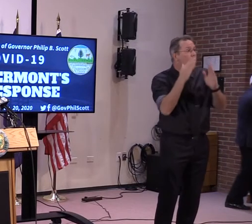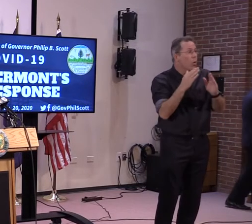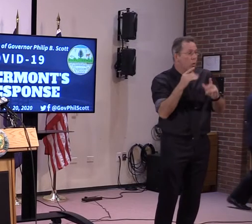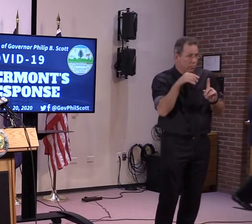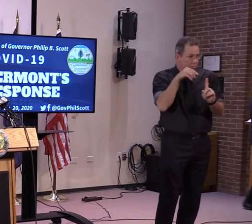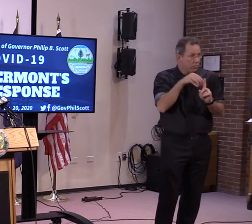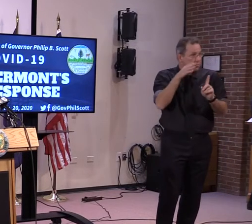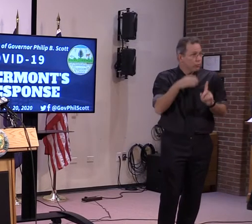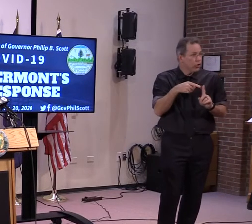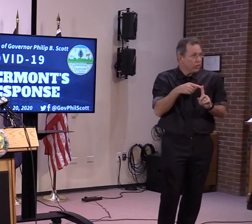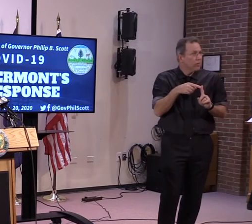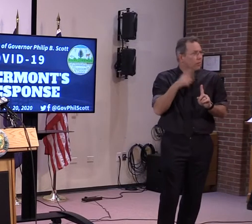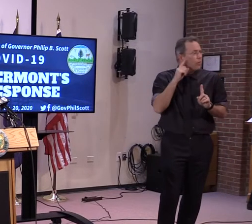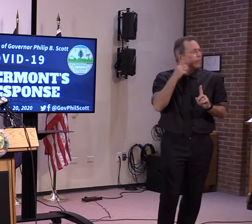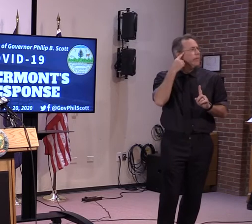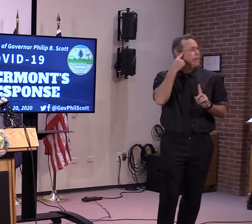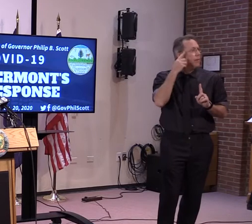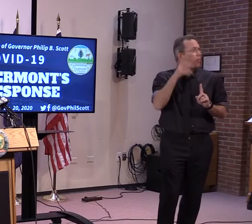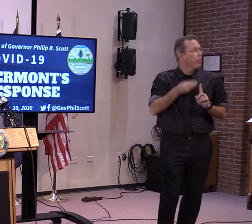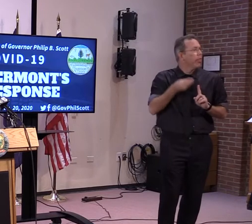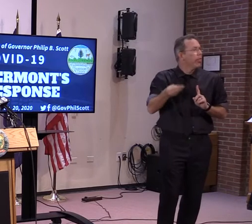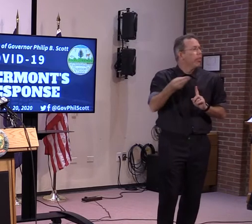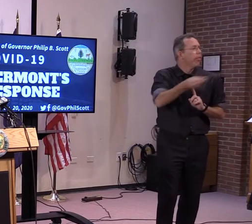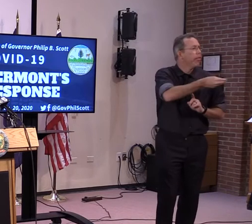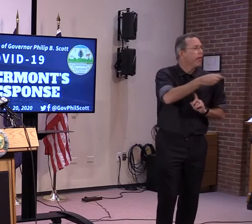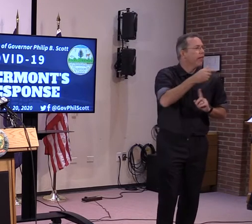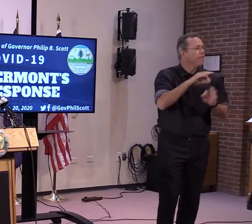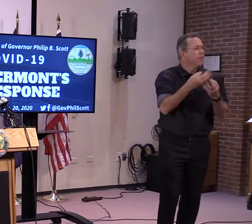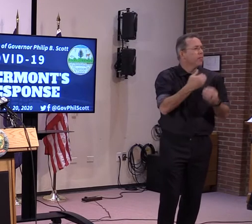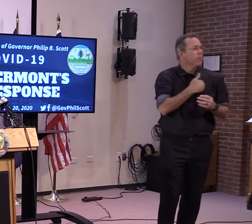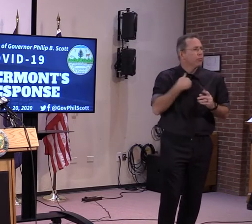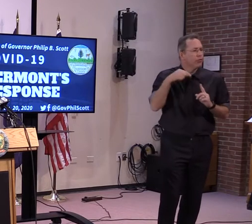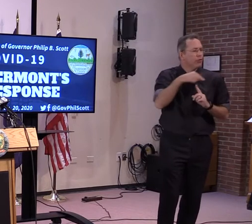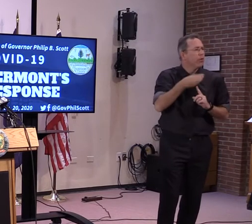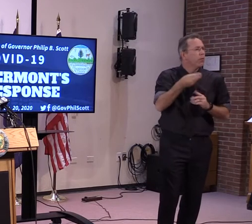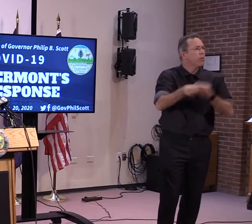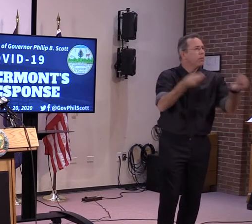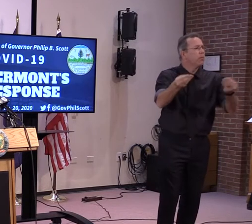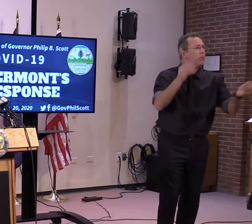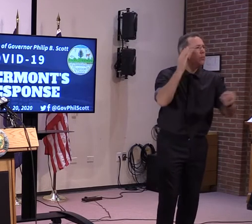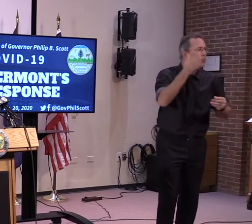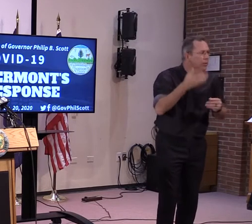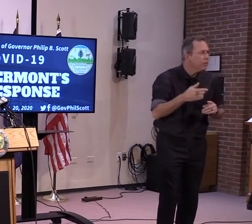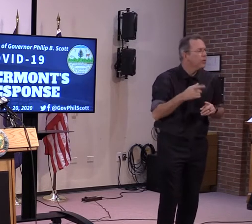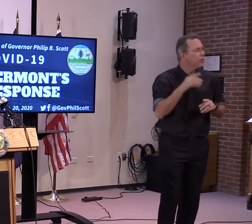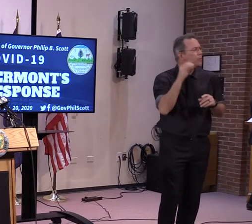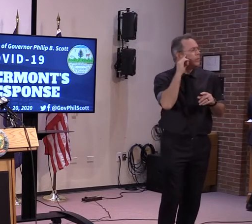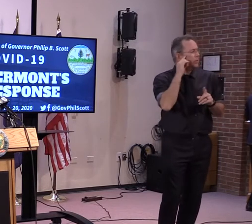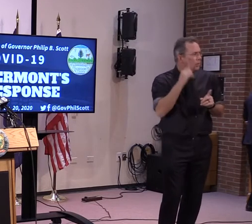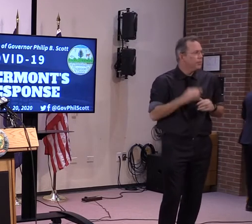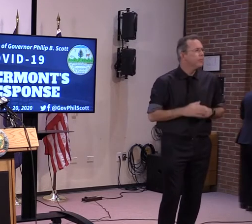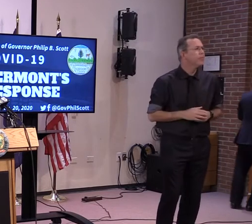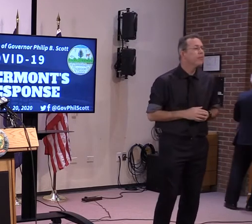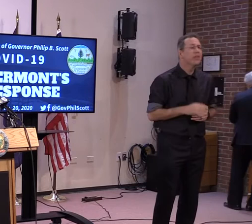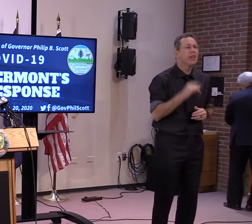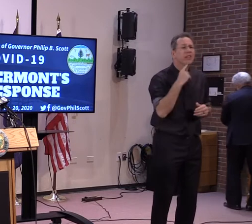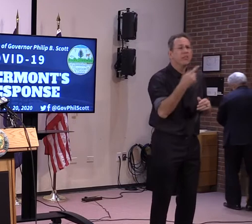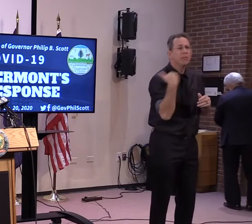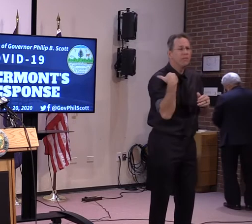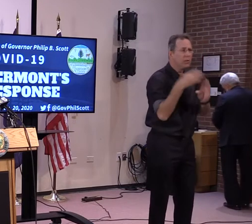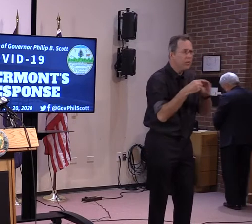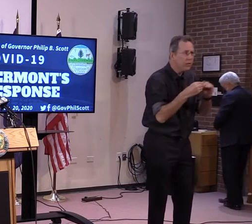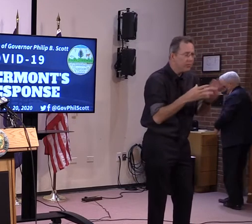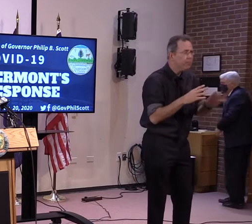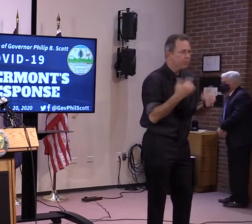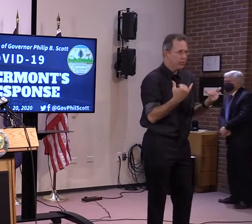That's why it's so important to follow our latest restrictions. As I told you we do by today, we went through the